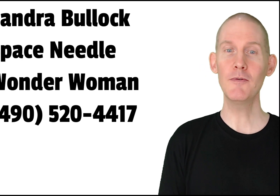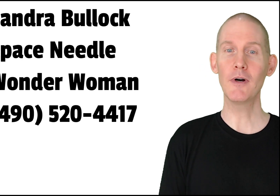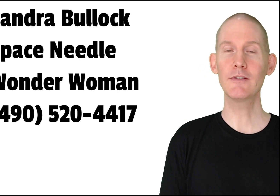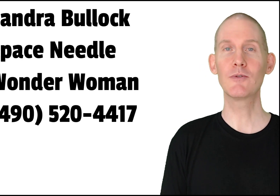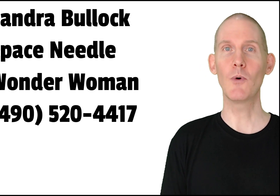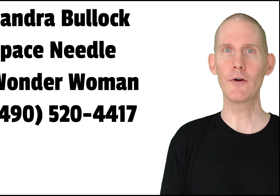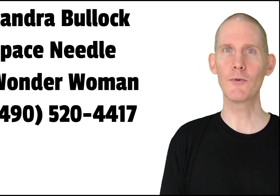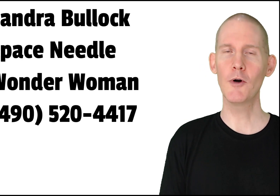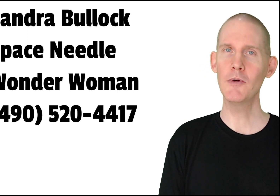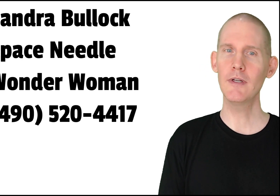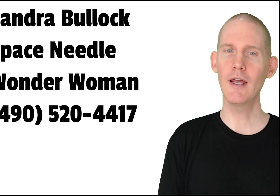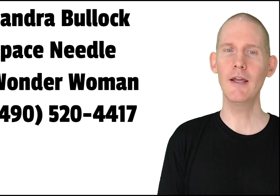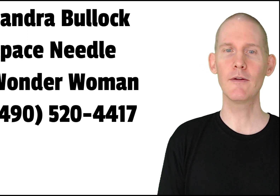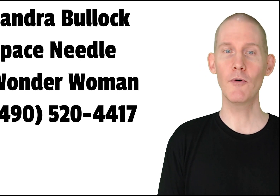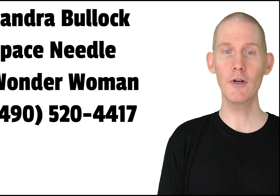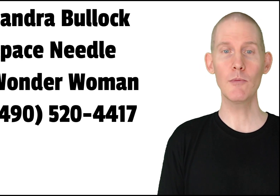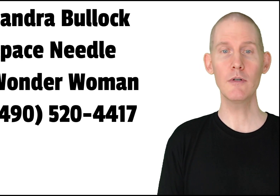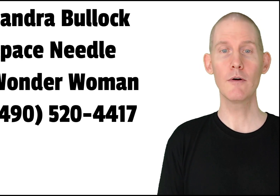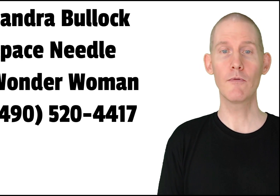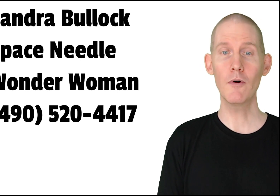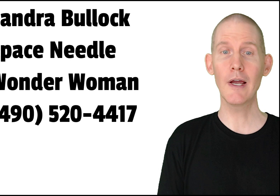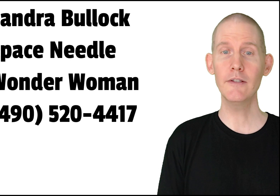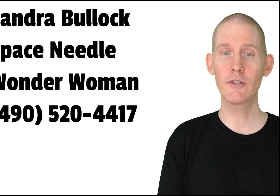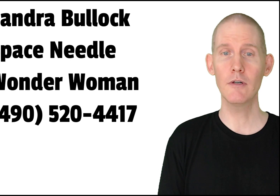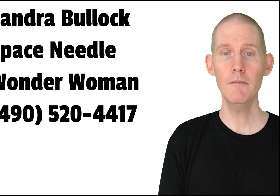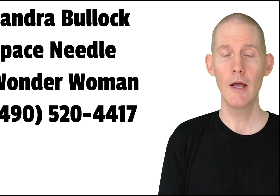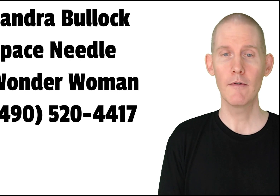was Wonder Woman. And the phone number,